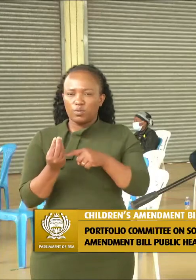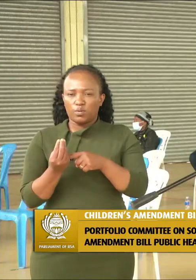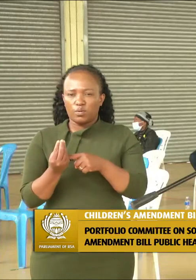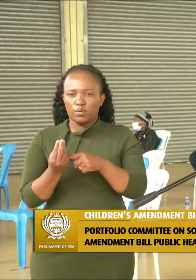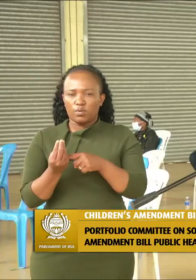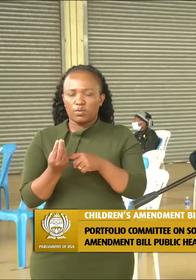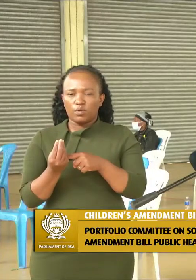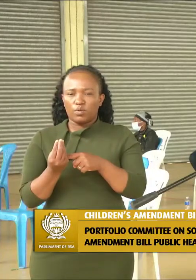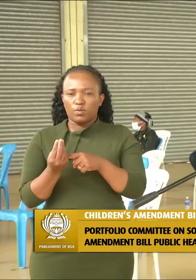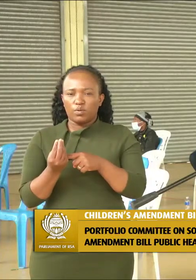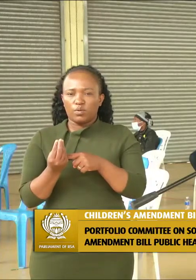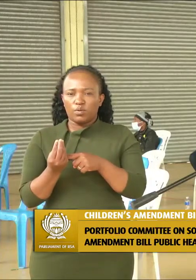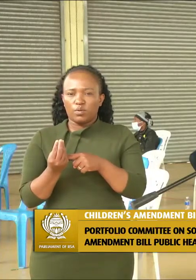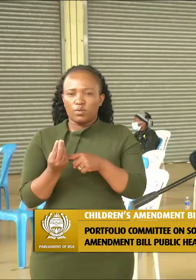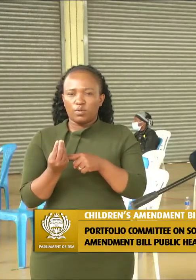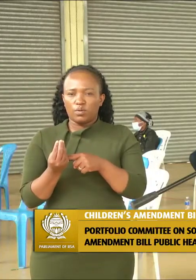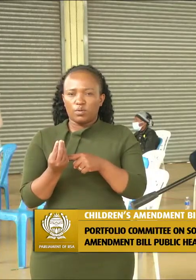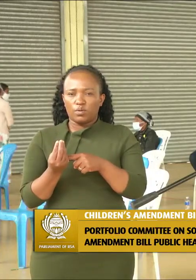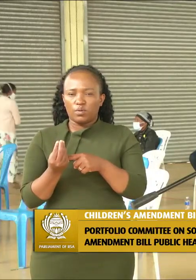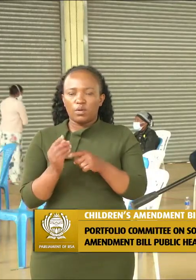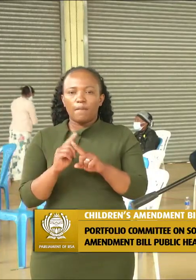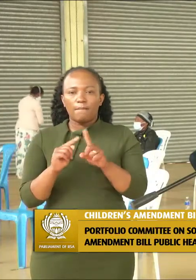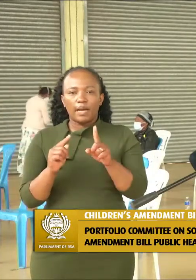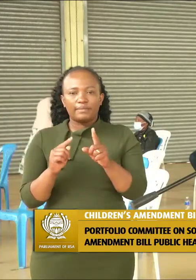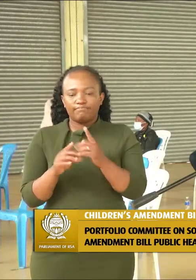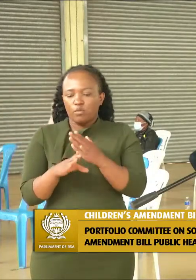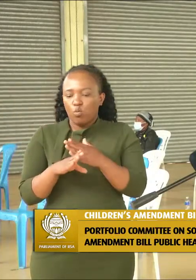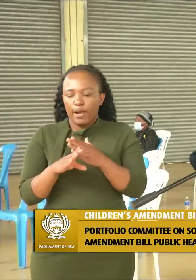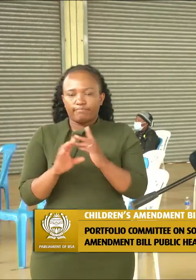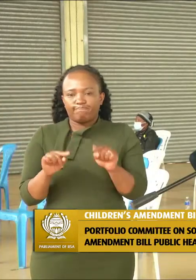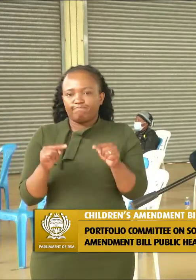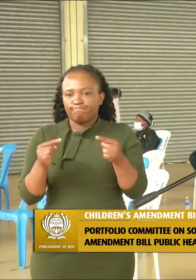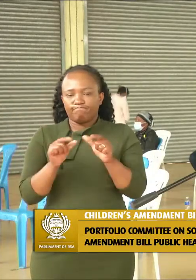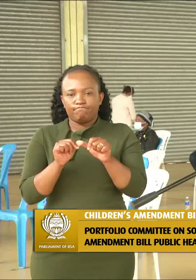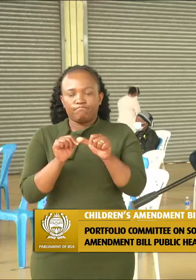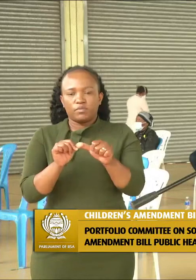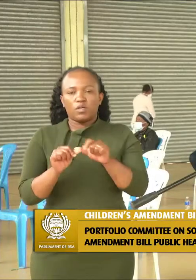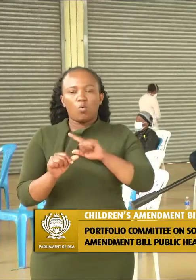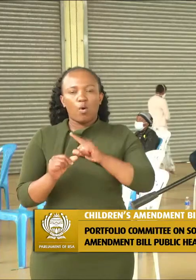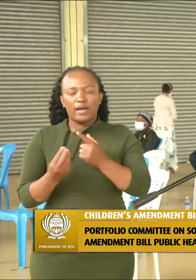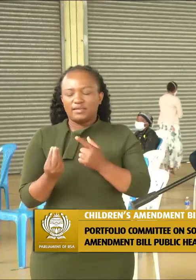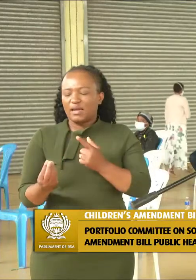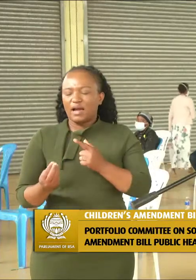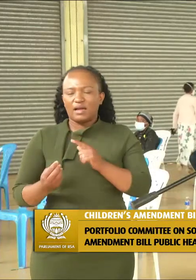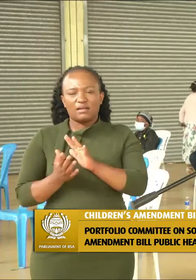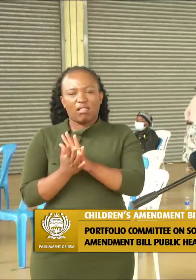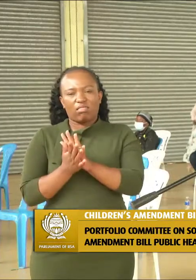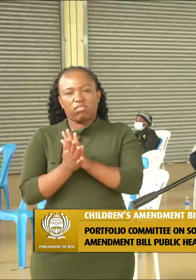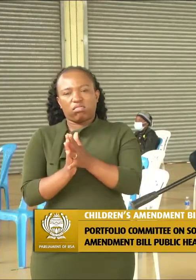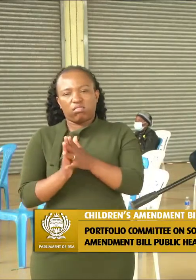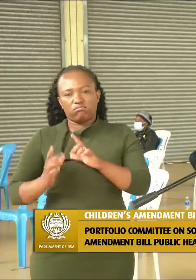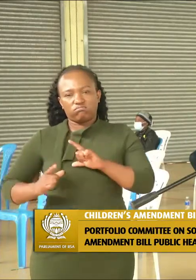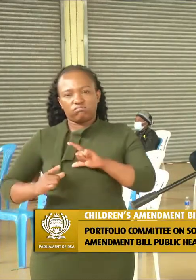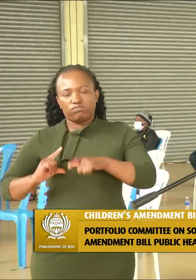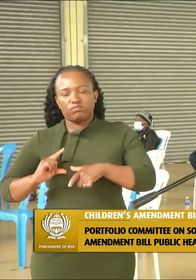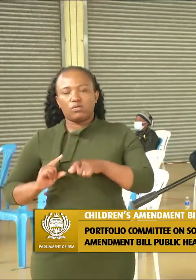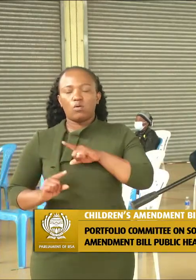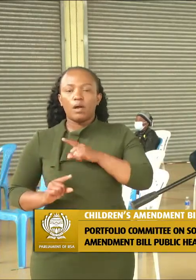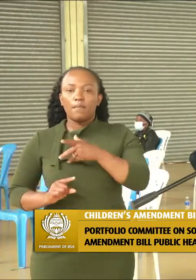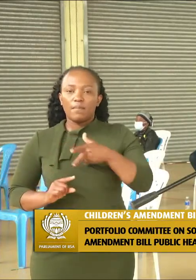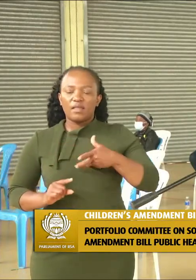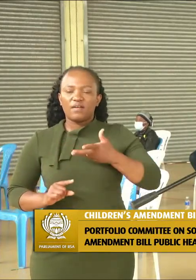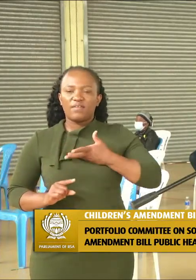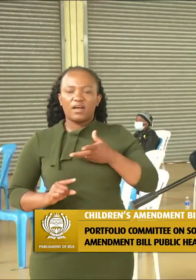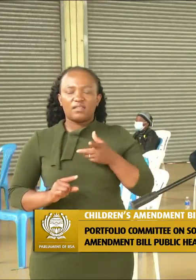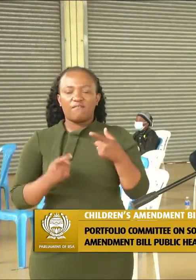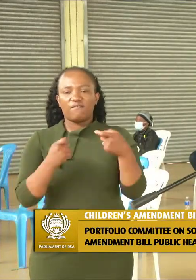to even keep a job because of the brokenness that he's had during the time of his mom and dad fighting